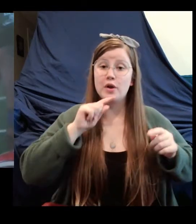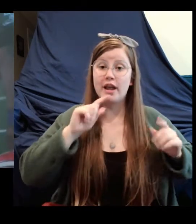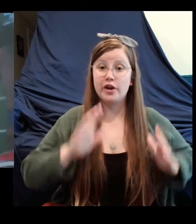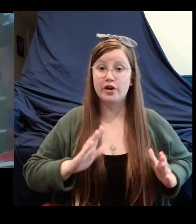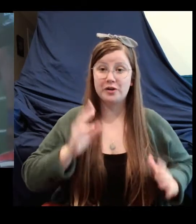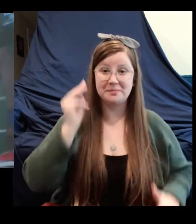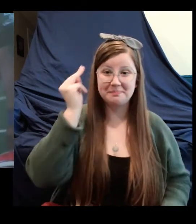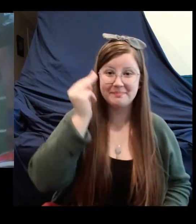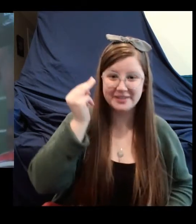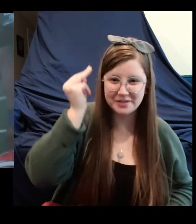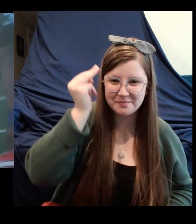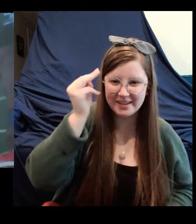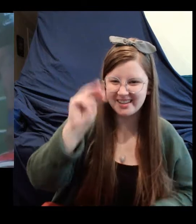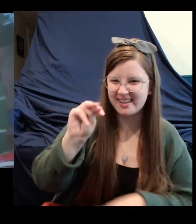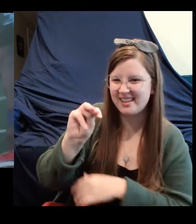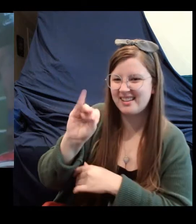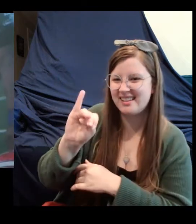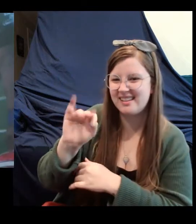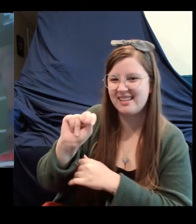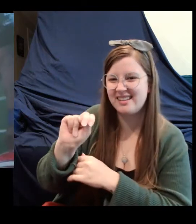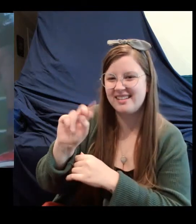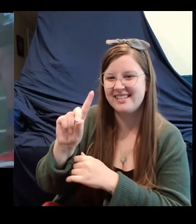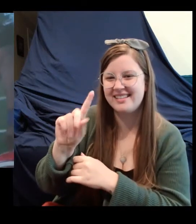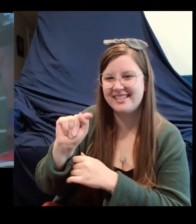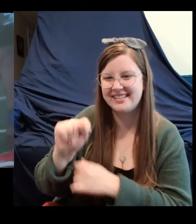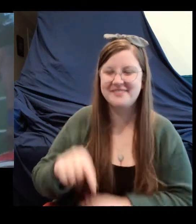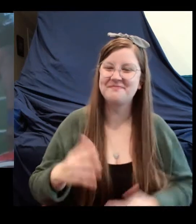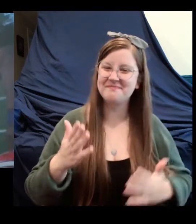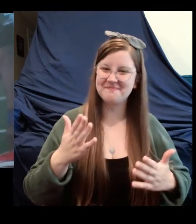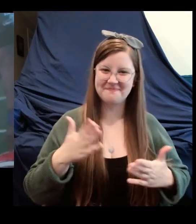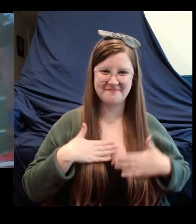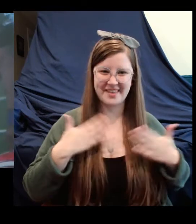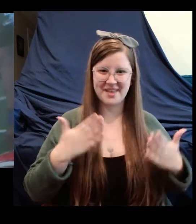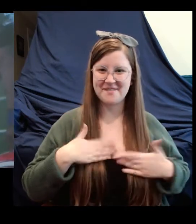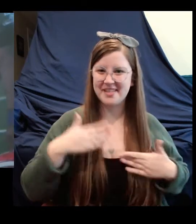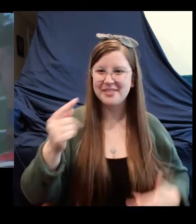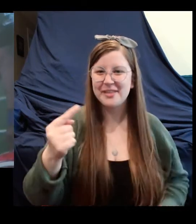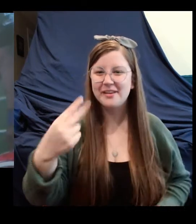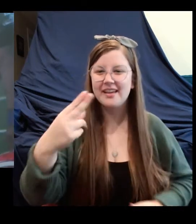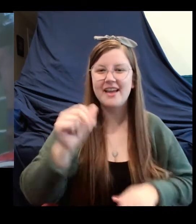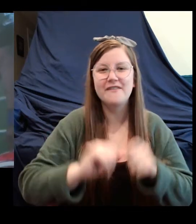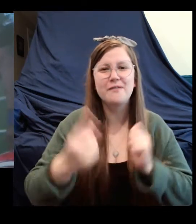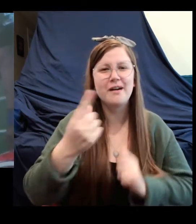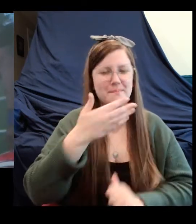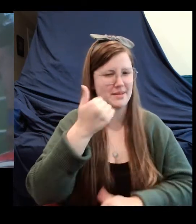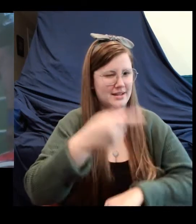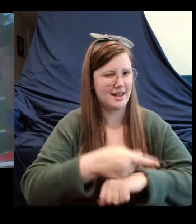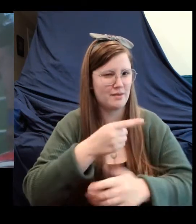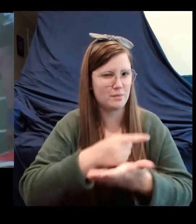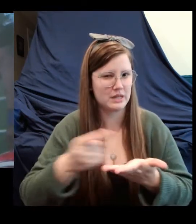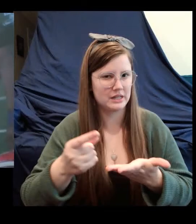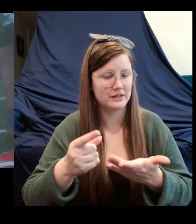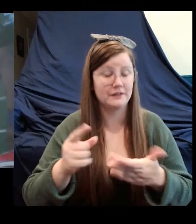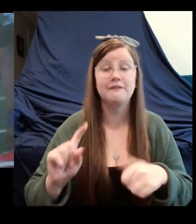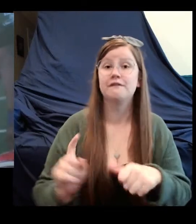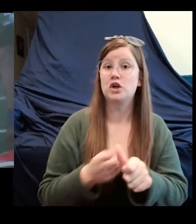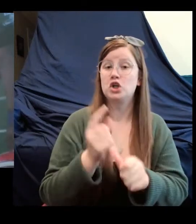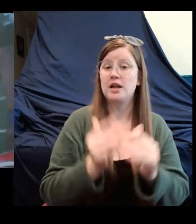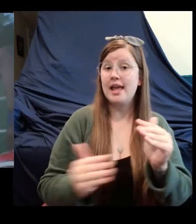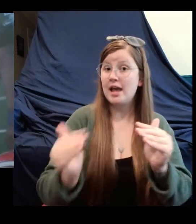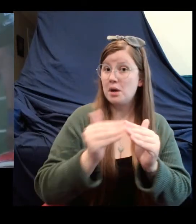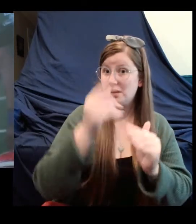everybody. Best day of the week. All right, let's get to it. First, let's start with your equity thought of the week, brought to you